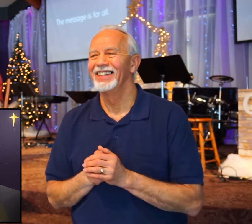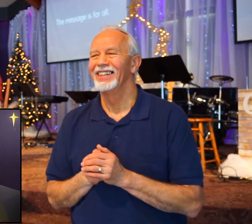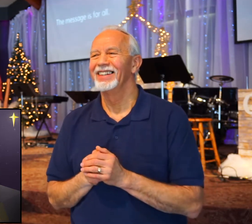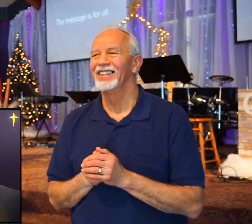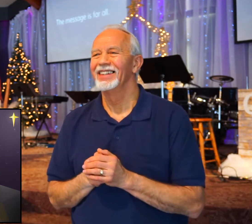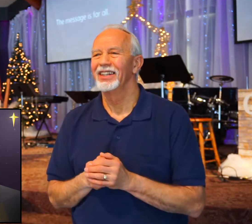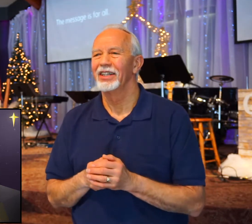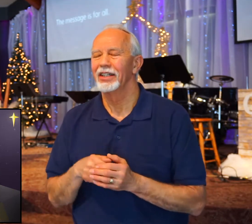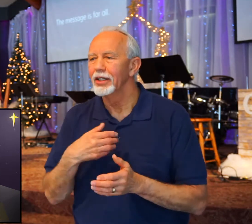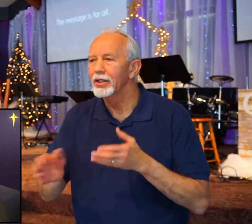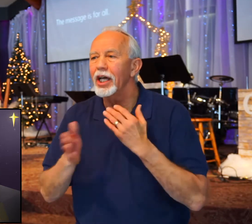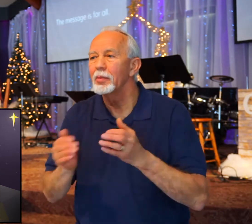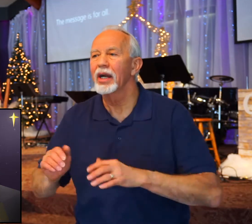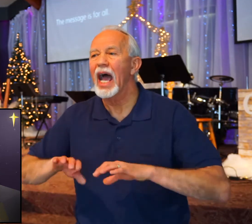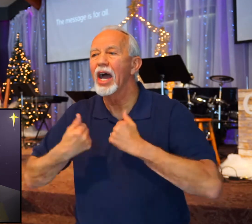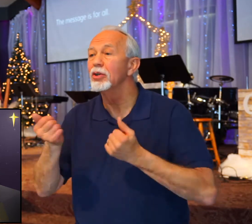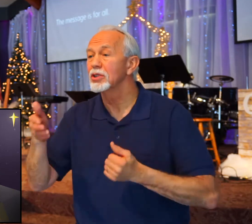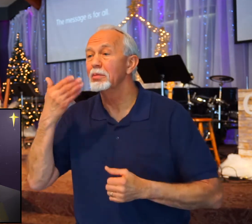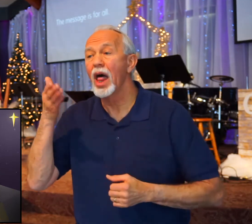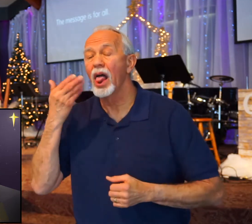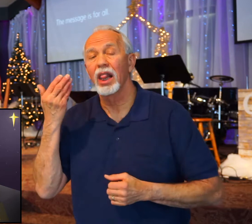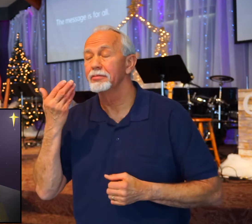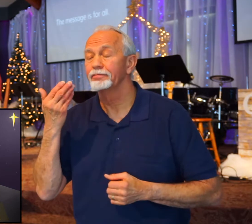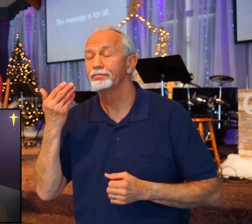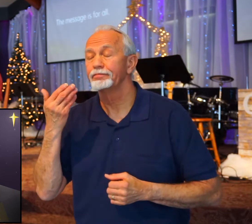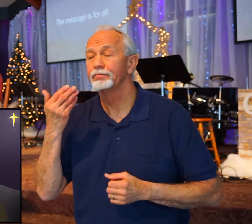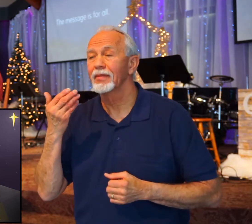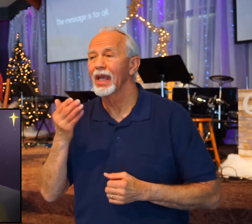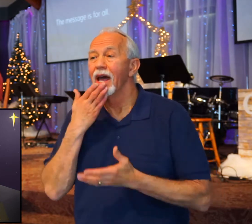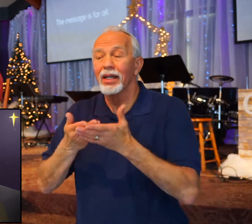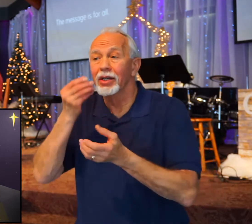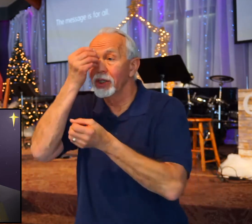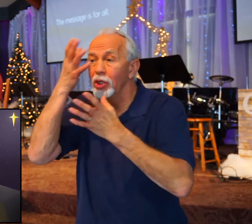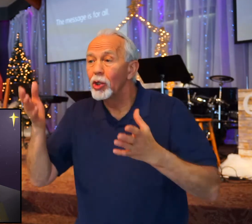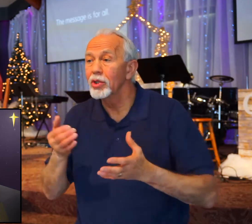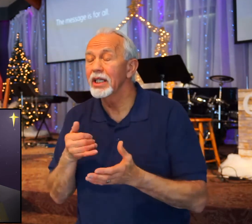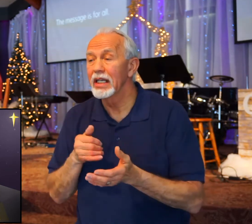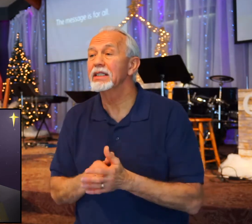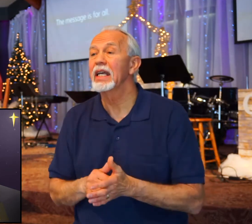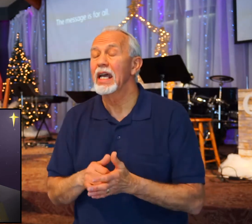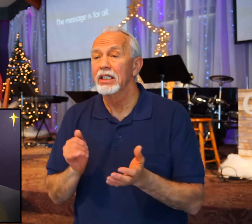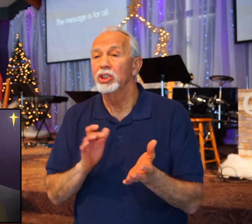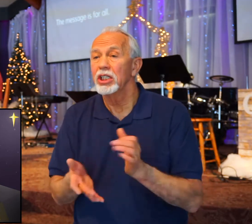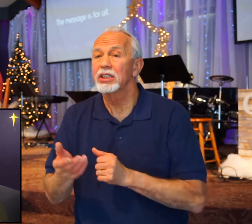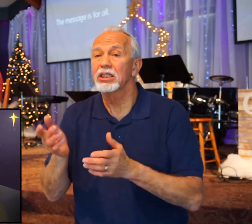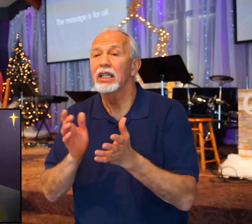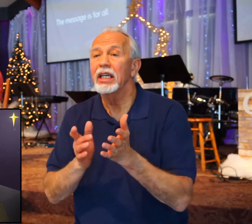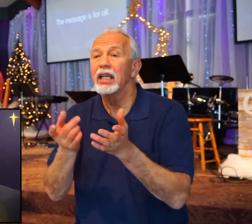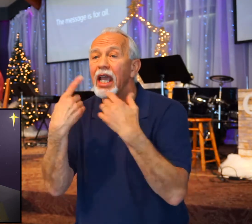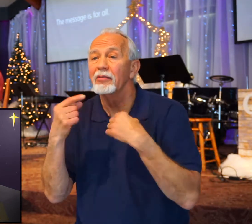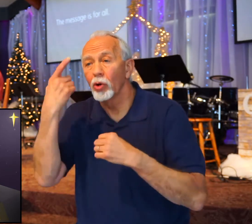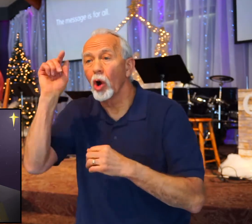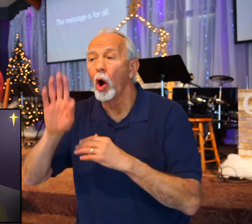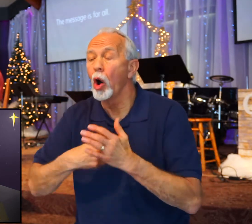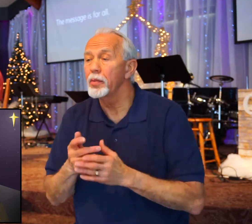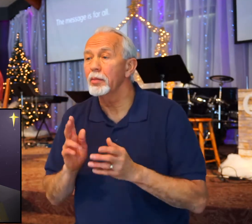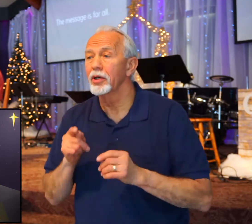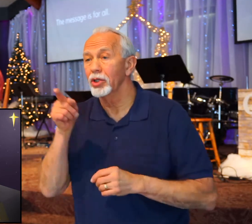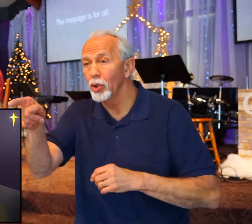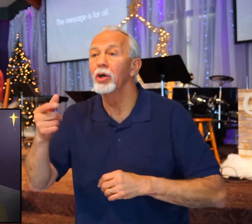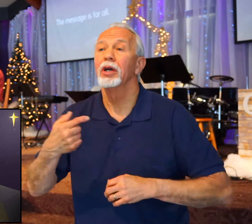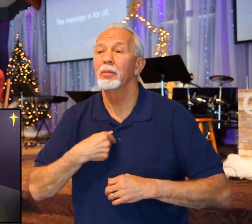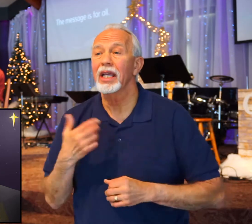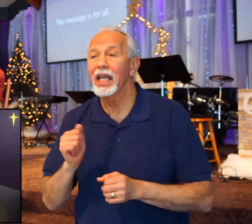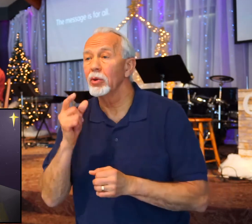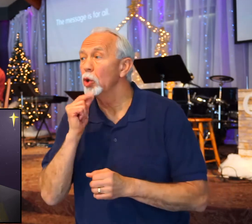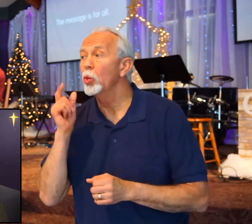It doesn't even matter how you smell. The good news is that Jesus has come for all people, for you, for me, for anyone